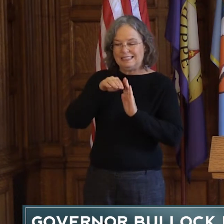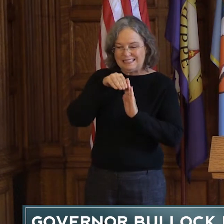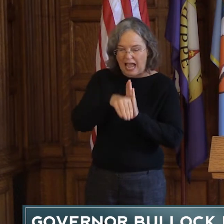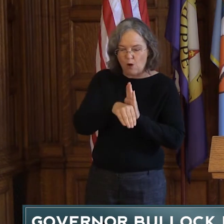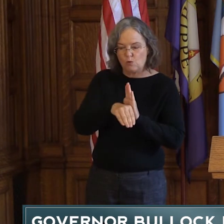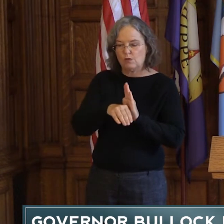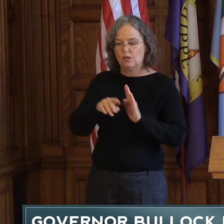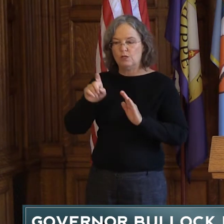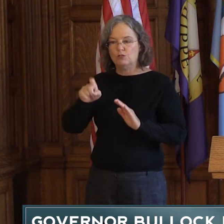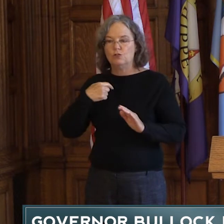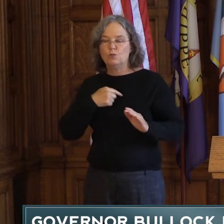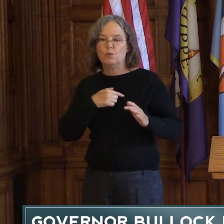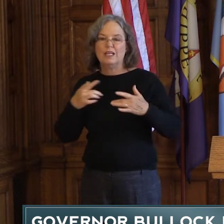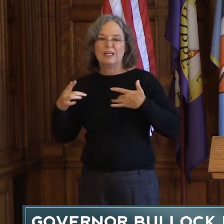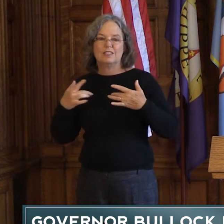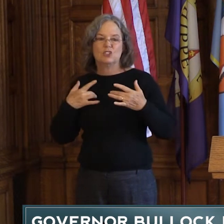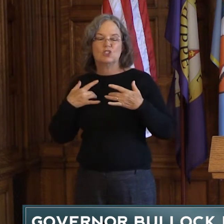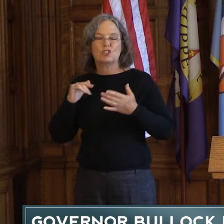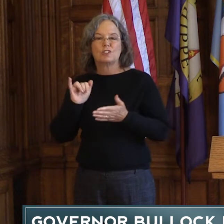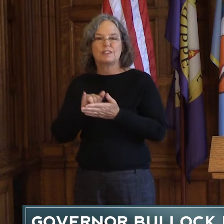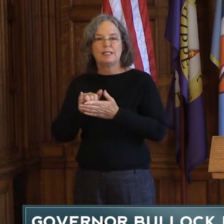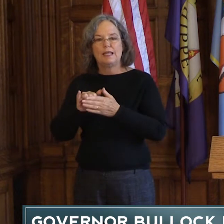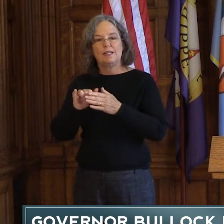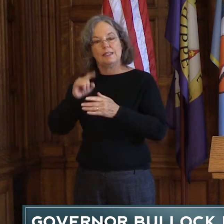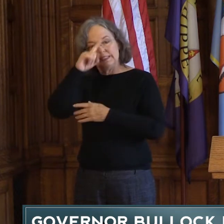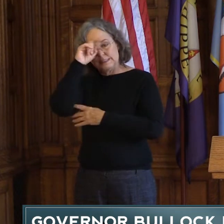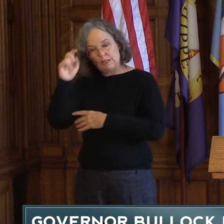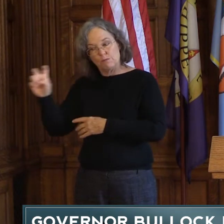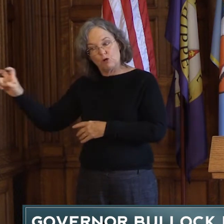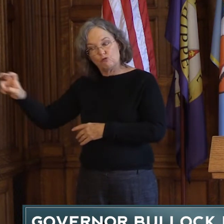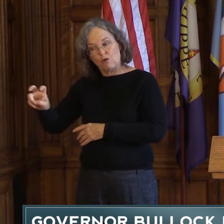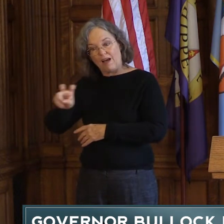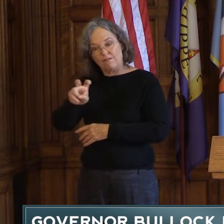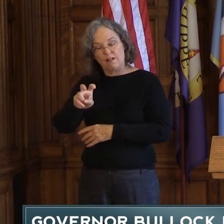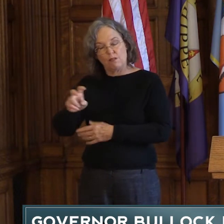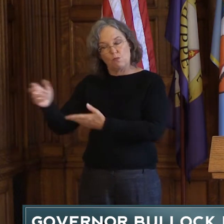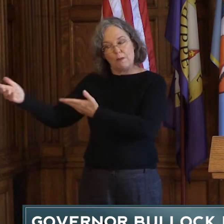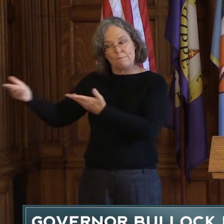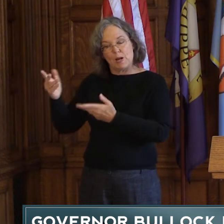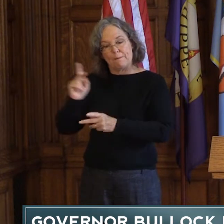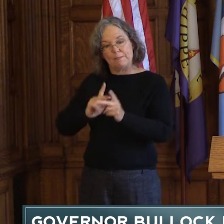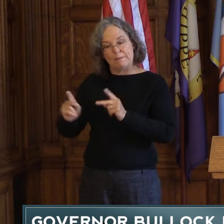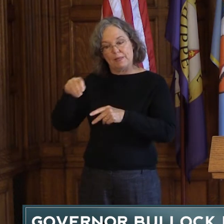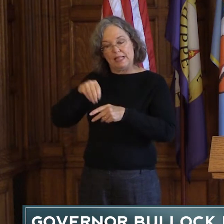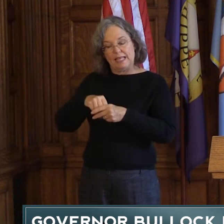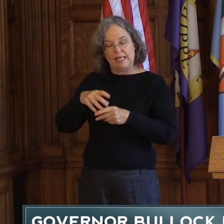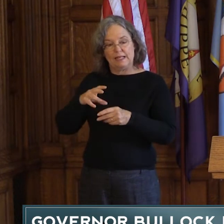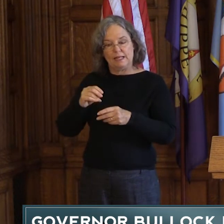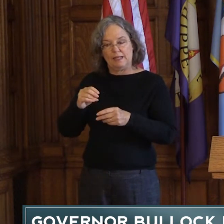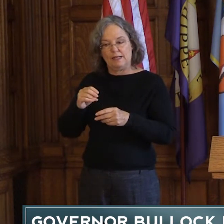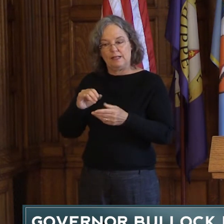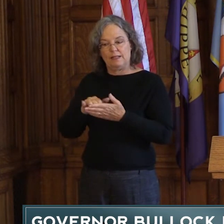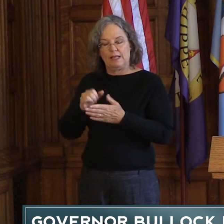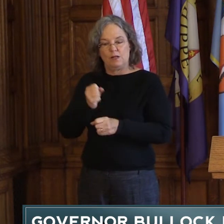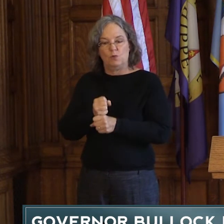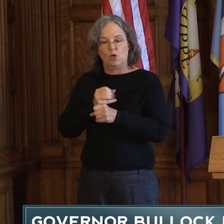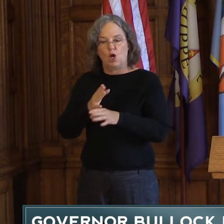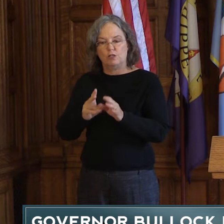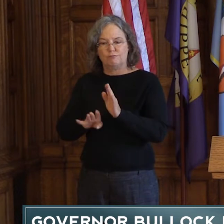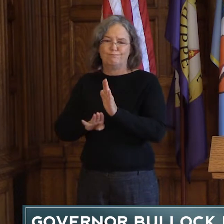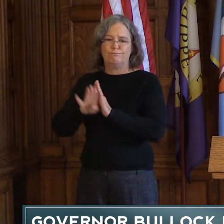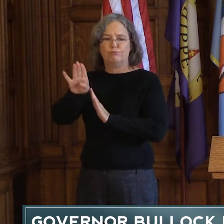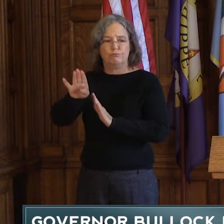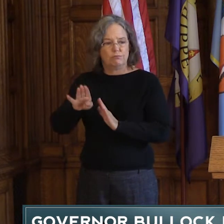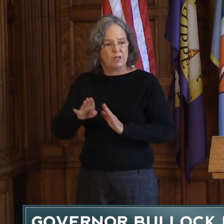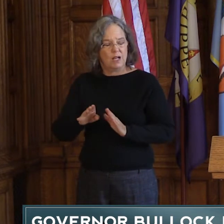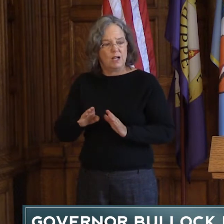we be that summer travel may be bringing in people out of state, causing a spike? I mean, I know you have National Guard at airports, train stations, stuff like